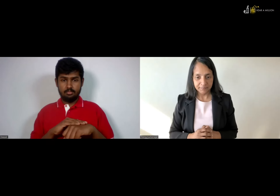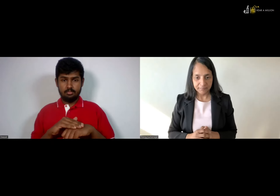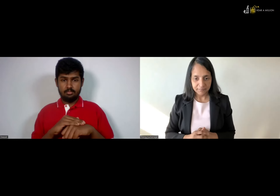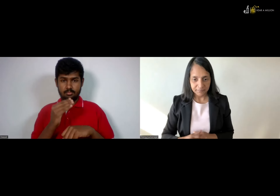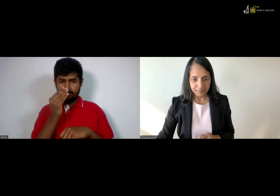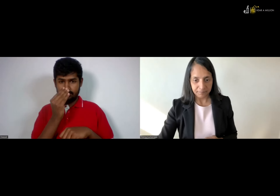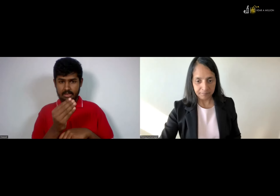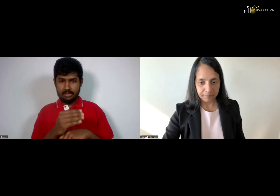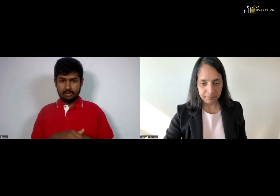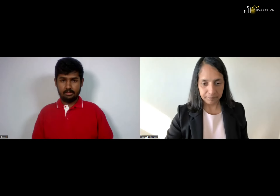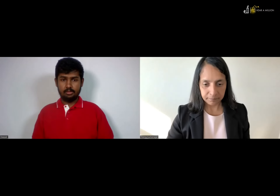Can you have I please?